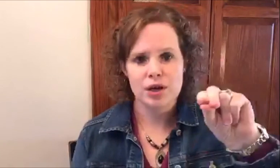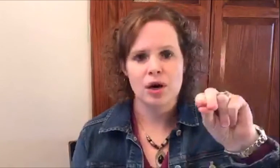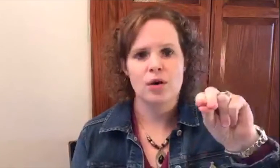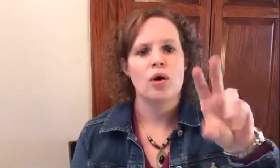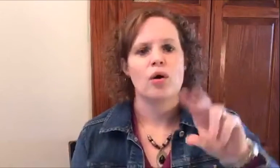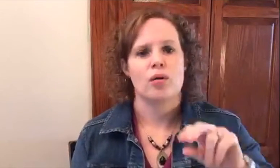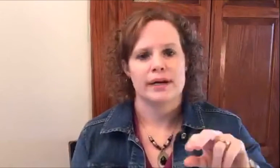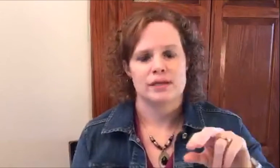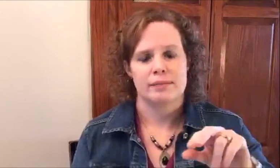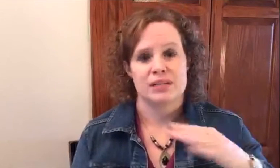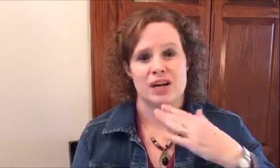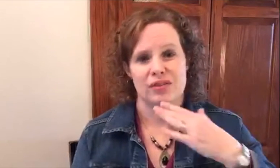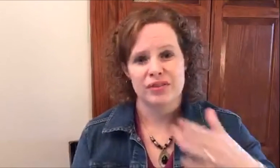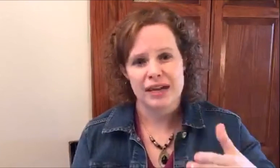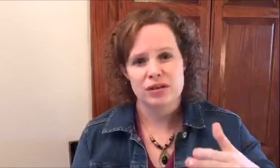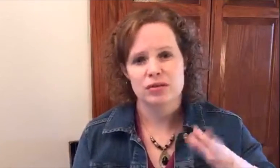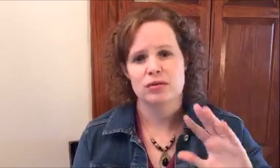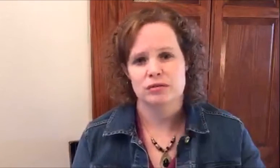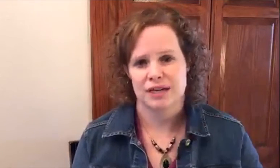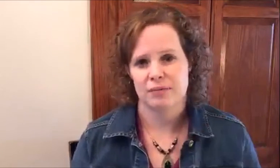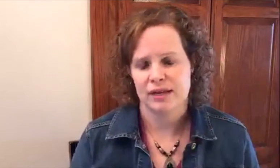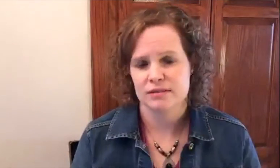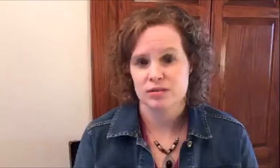no, or I'd tell my child thank you. Those type of things is when